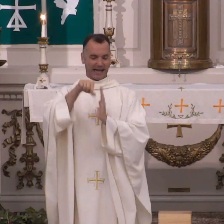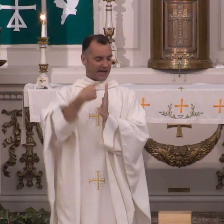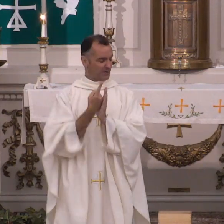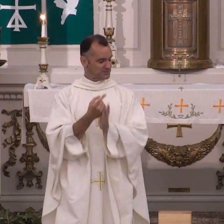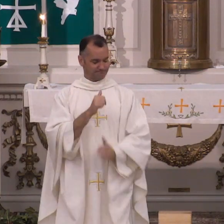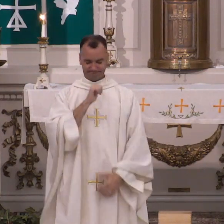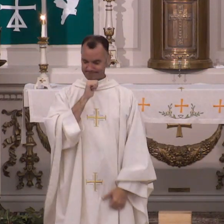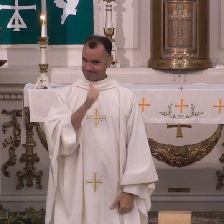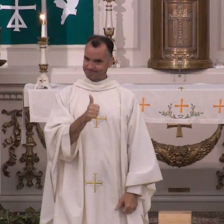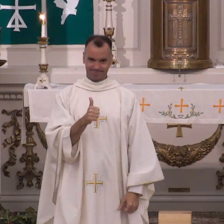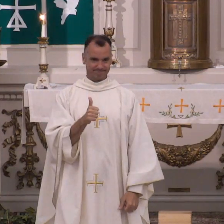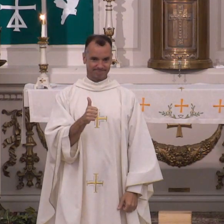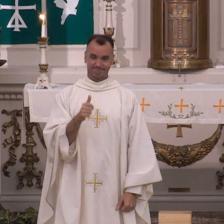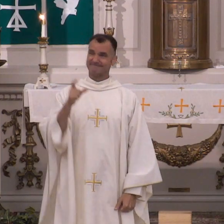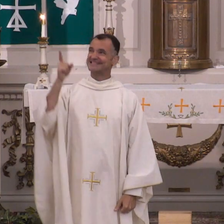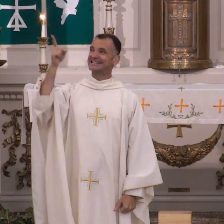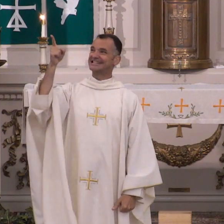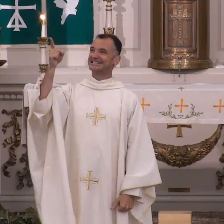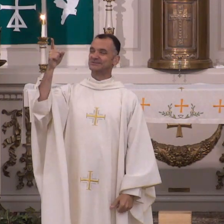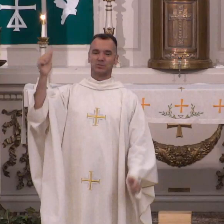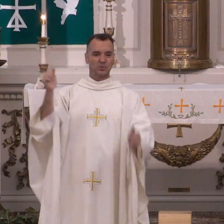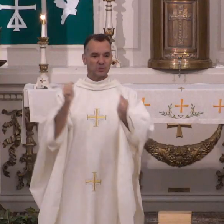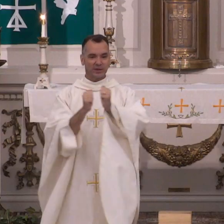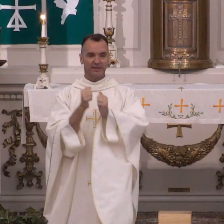God doesn't have business hours.